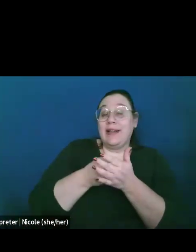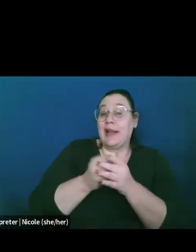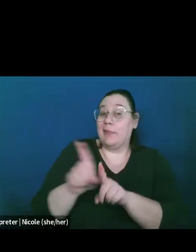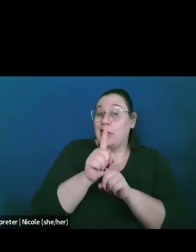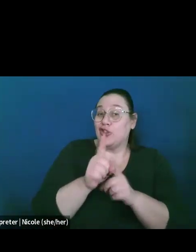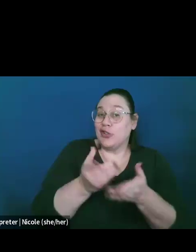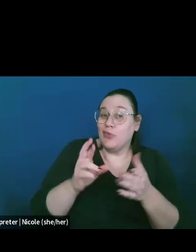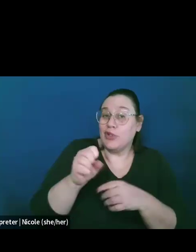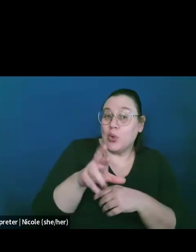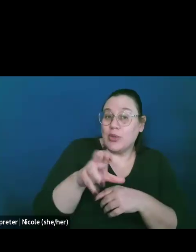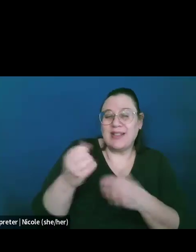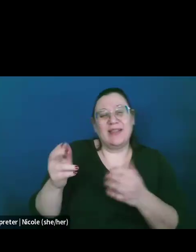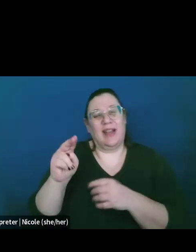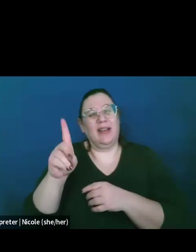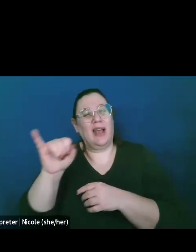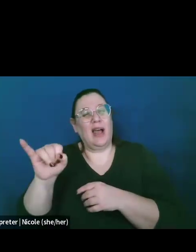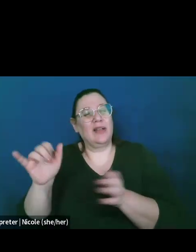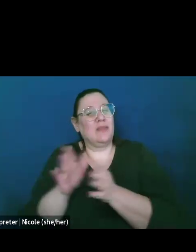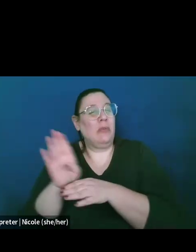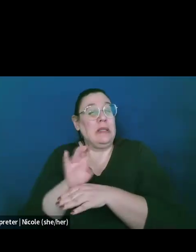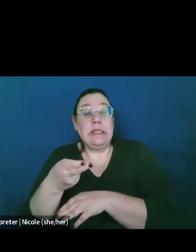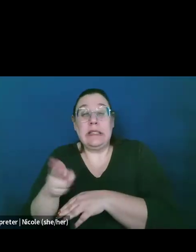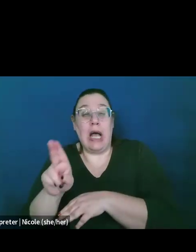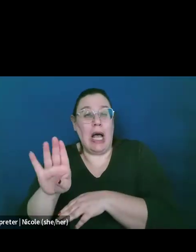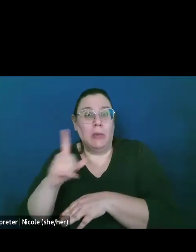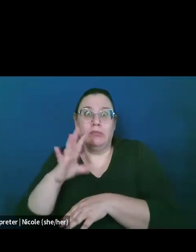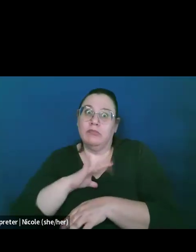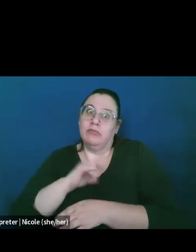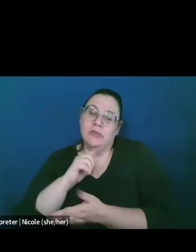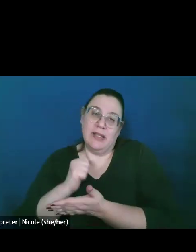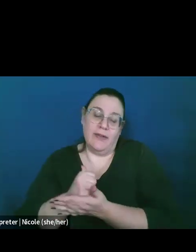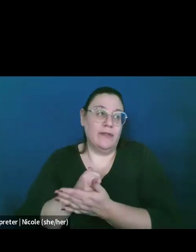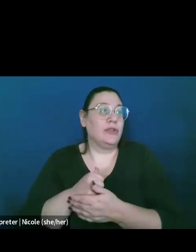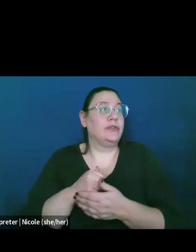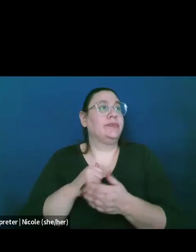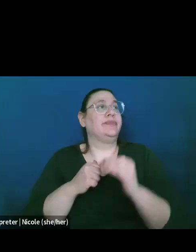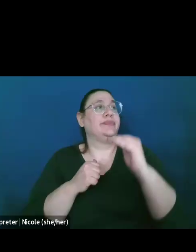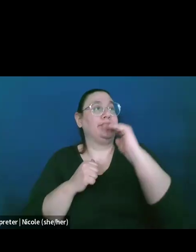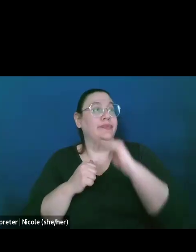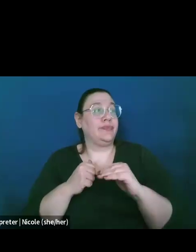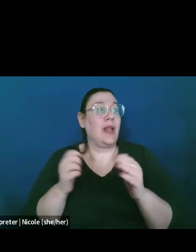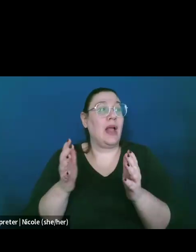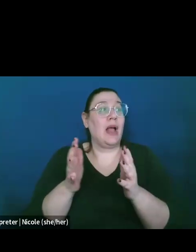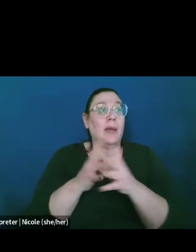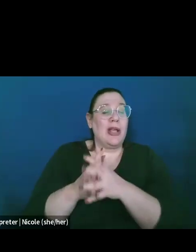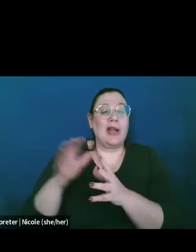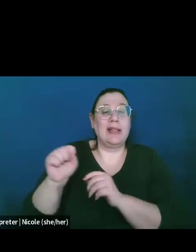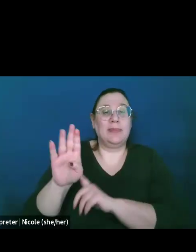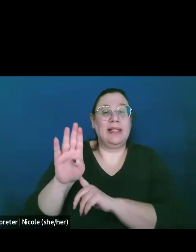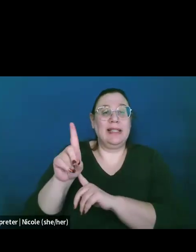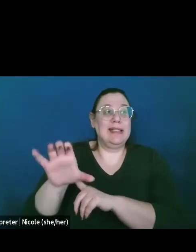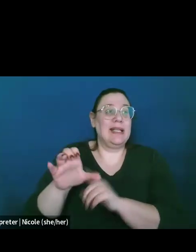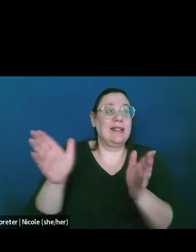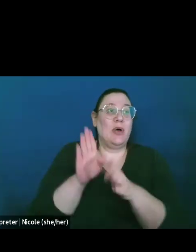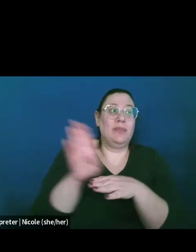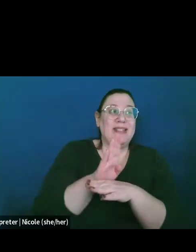you're here. The NDI Small Business Hub has been really helpful. In addition, America's Small Business Development Center,